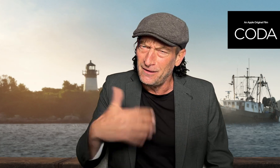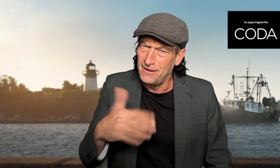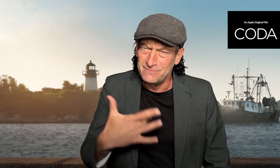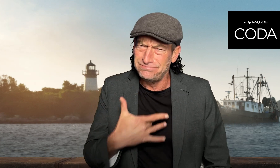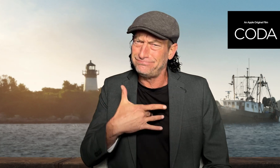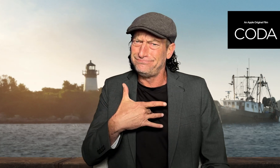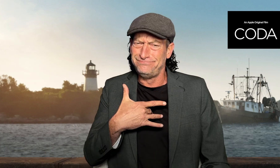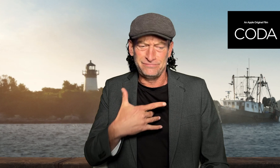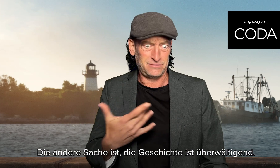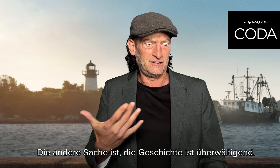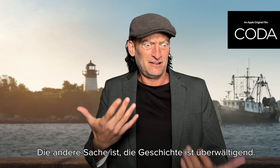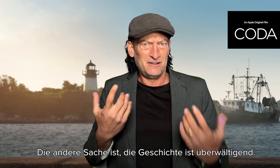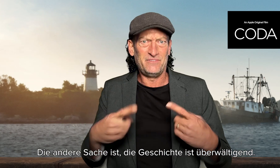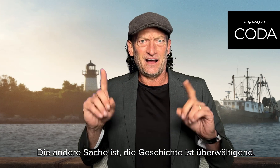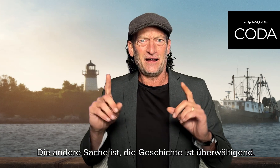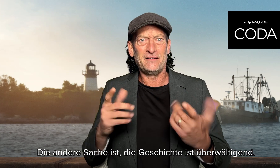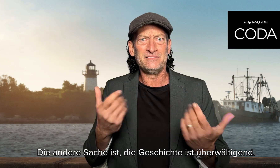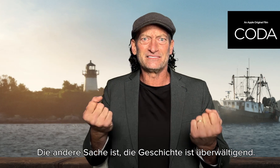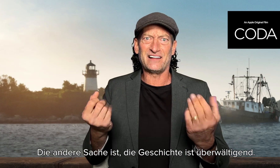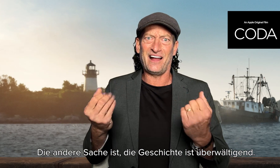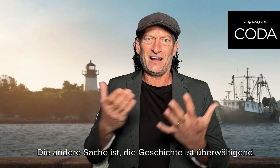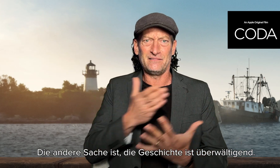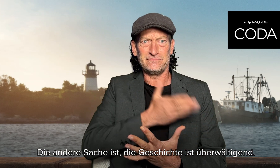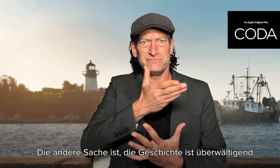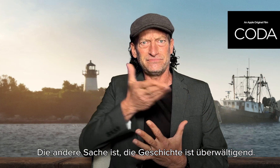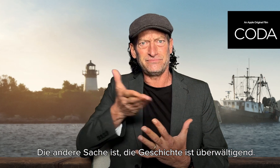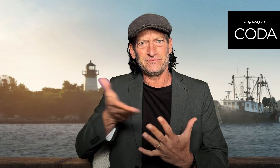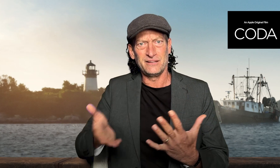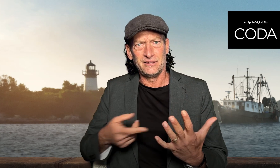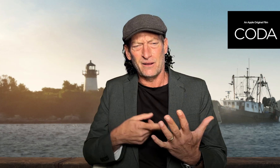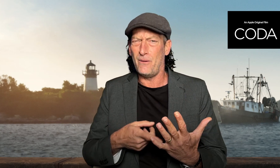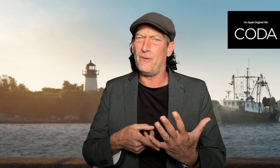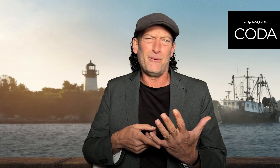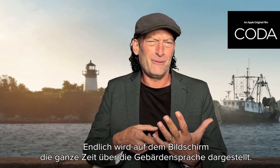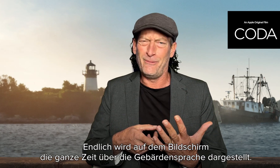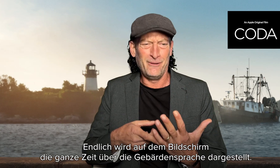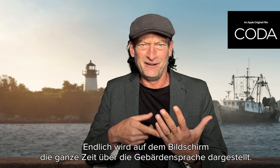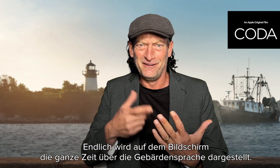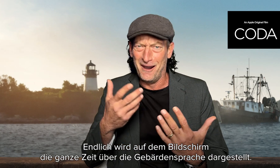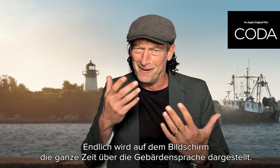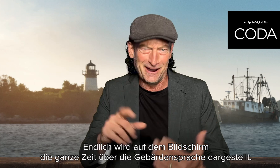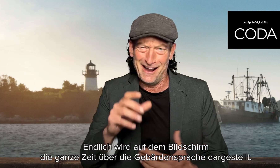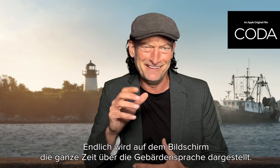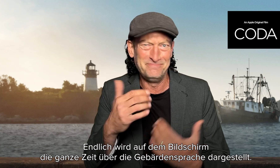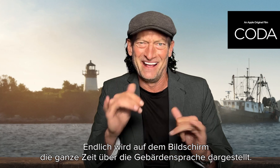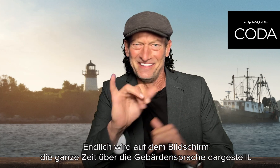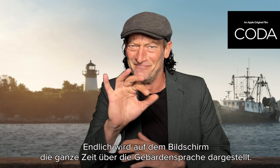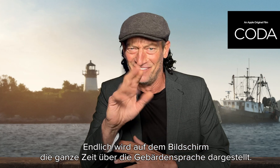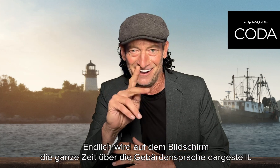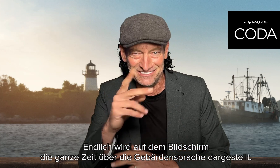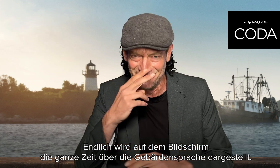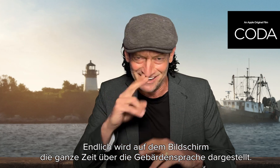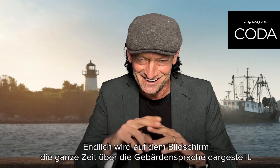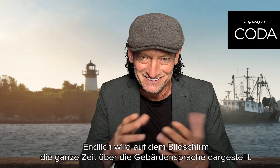language. The other thing is, the story's compelling. And I thought, finally, we have sign